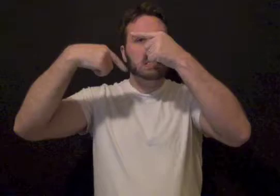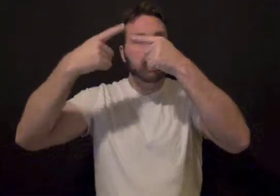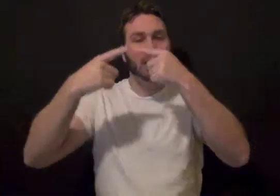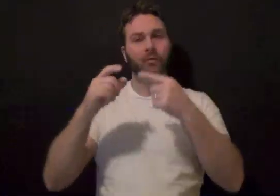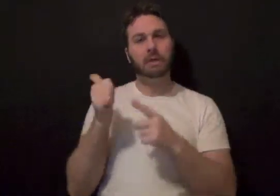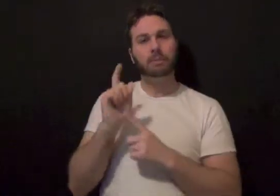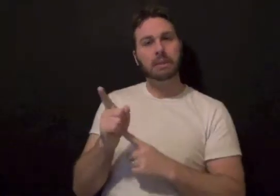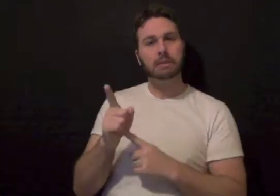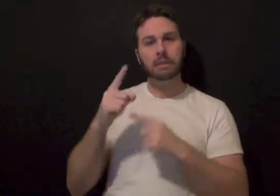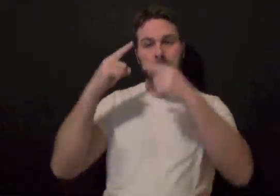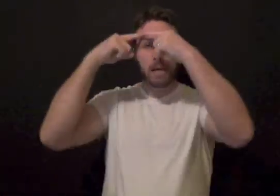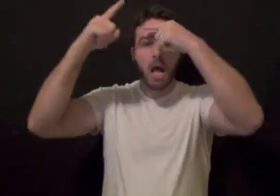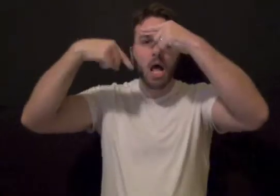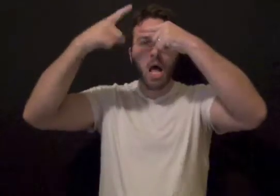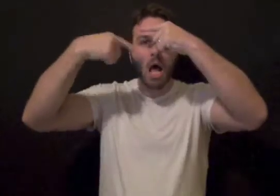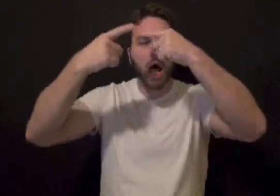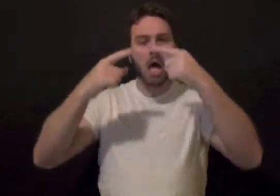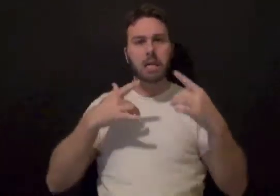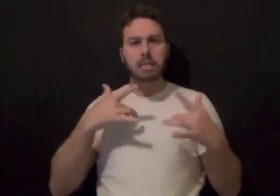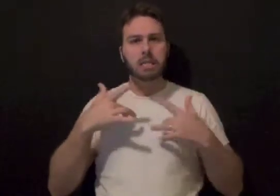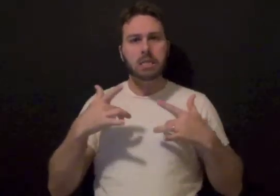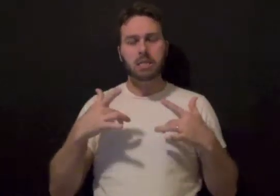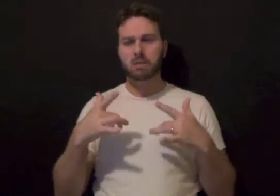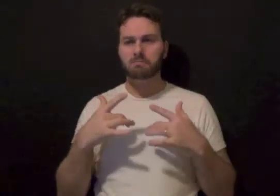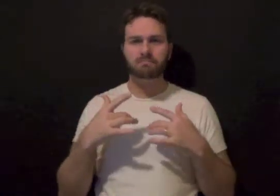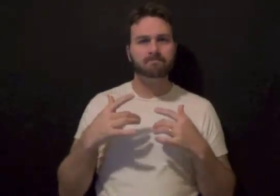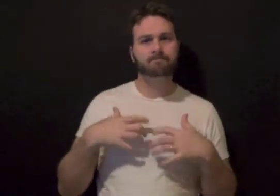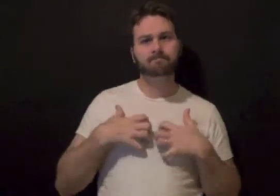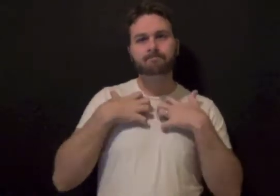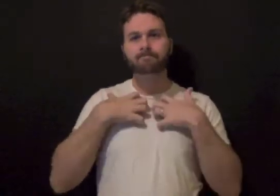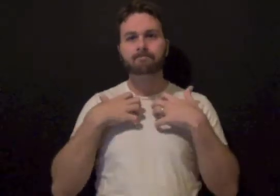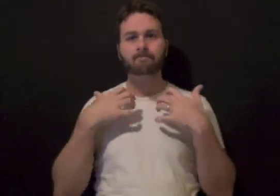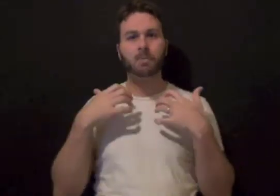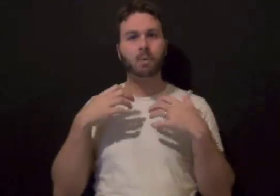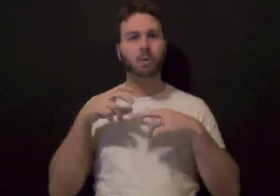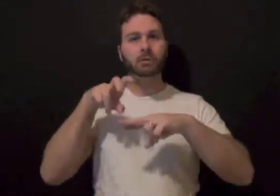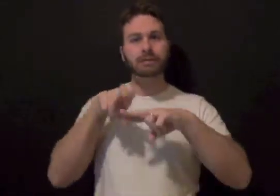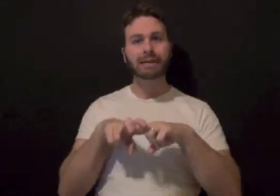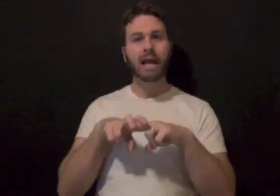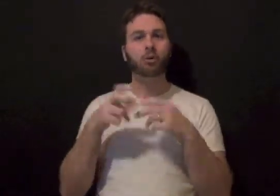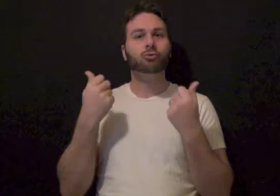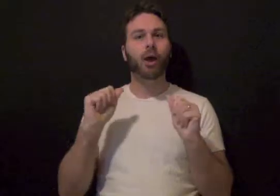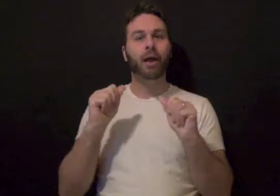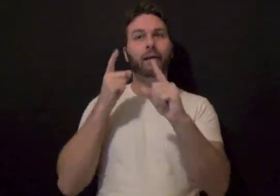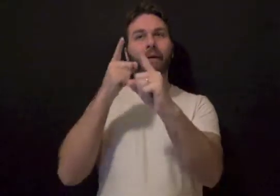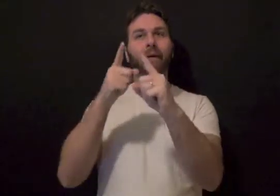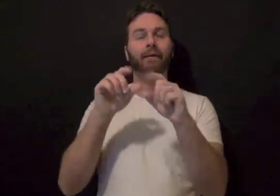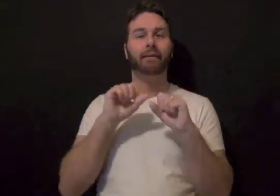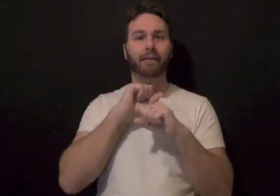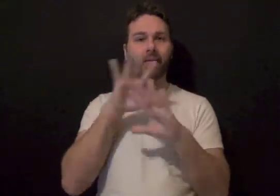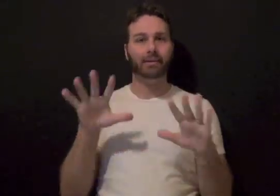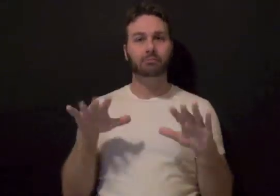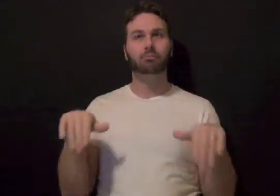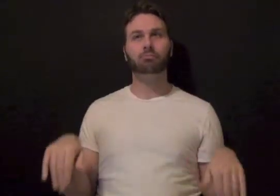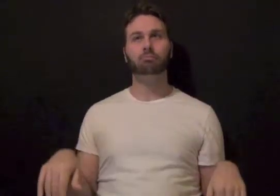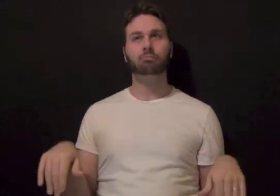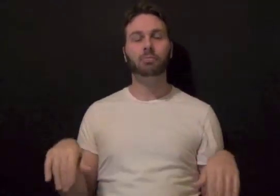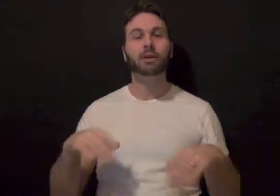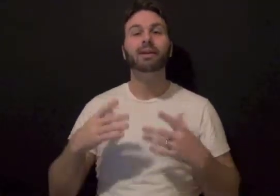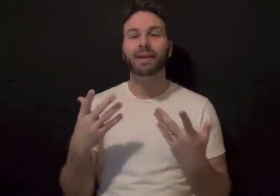be surprised if you feel a bit agitated in your body when you sit down to do nothing and your mind feels like that. You might find a mind that's very